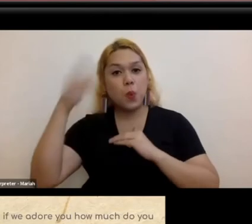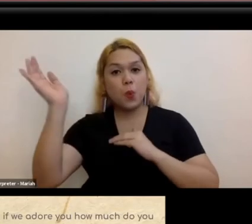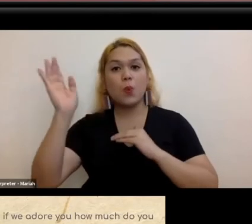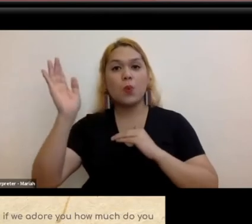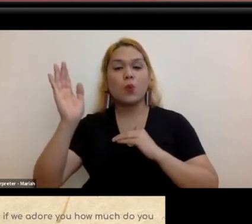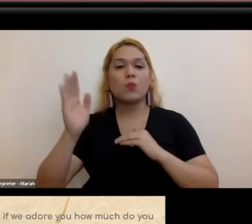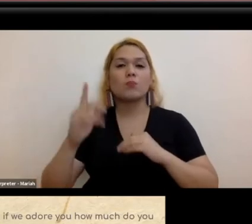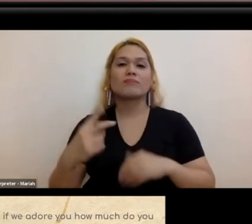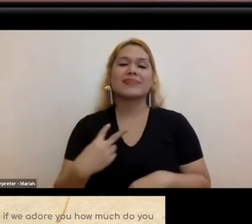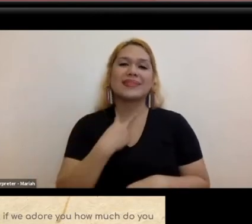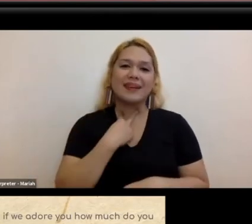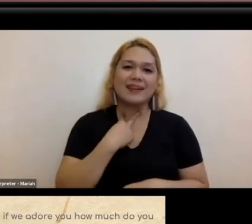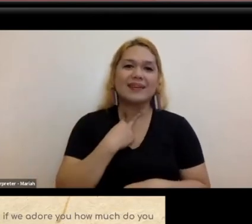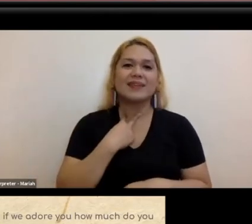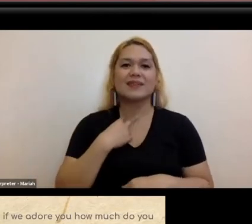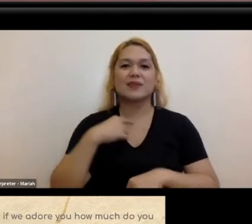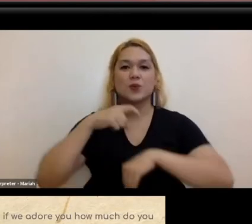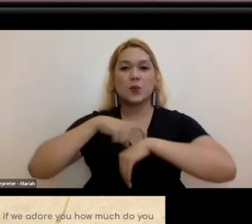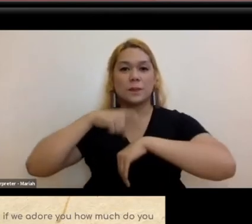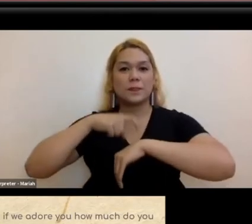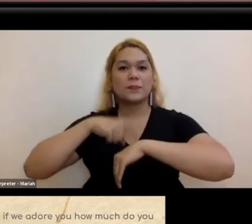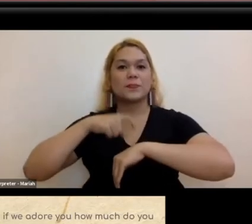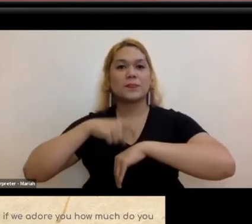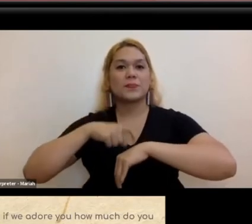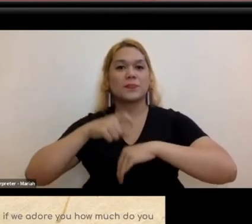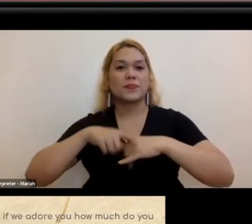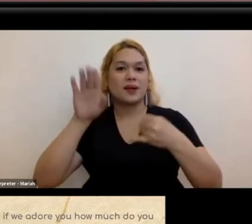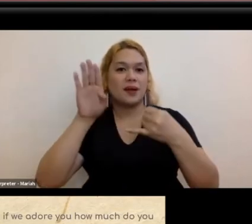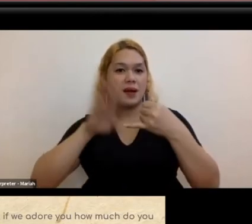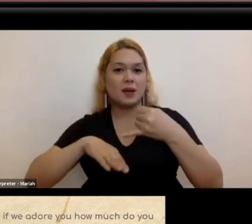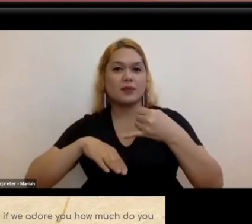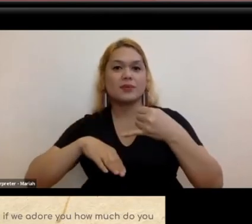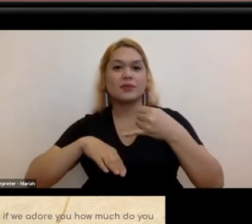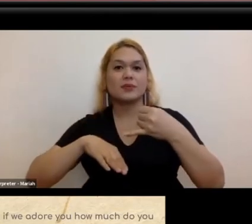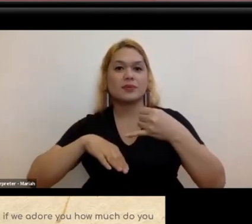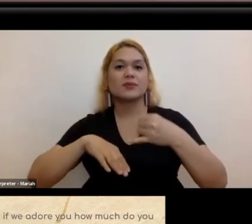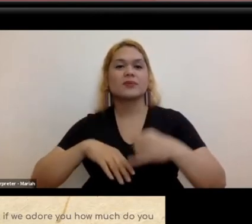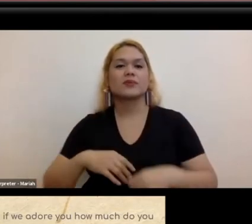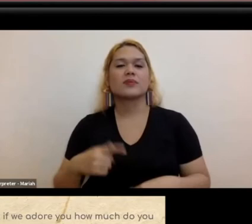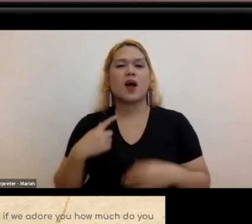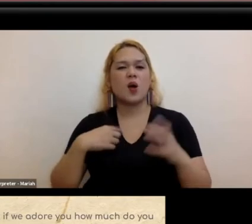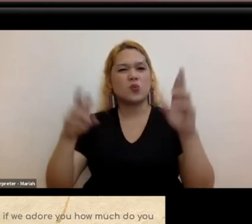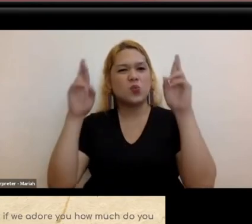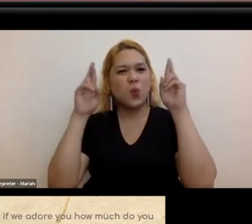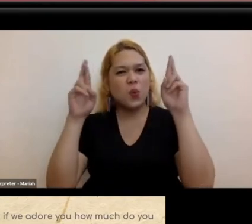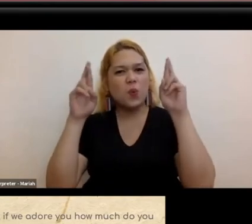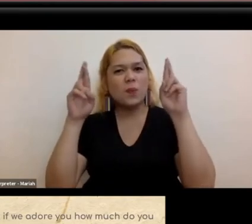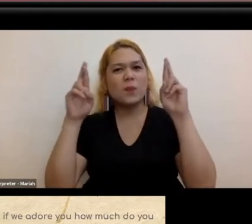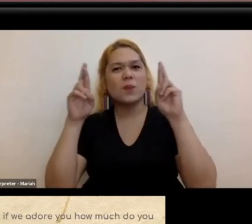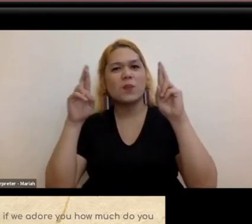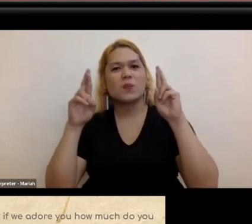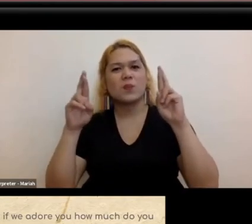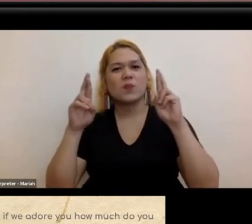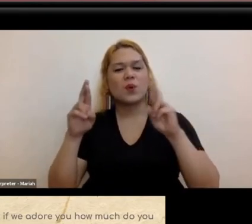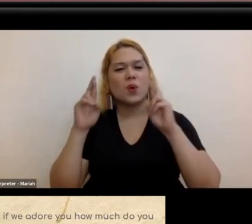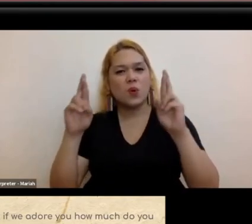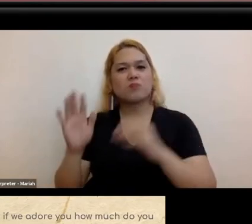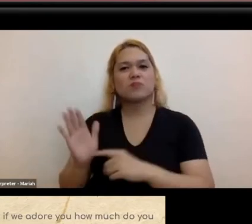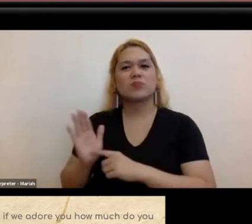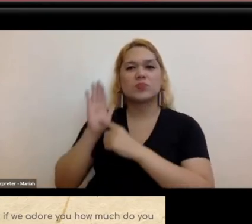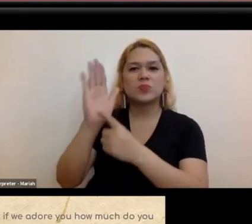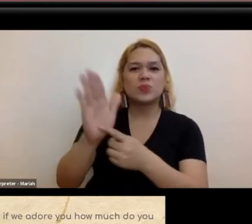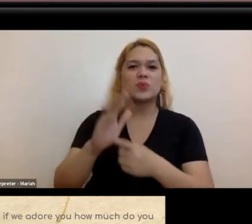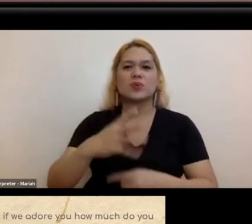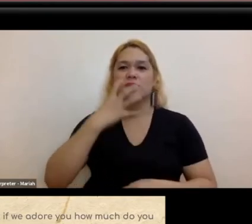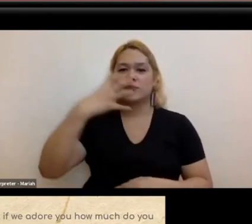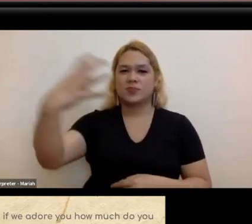final apparition, we expected a show to outshine shows. Suns shooting all its flares inside